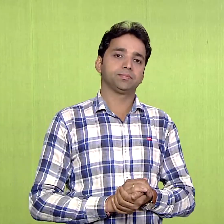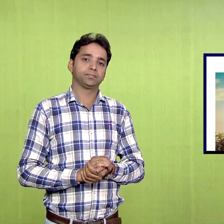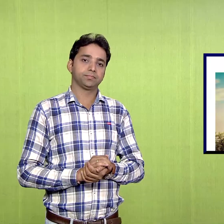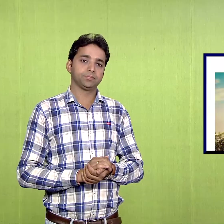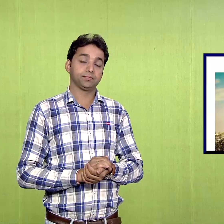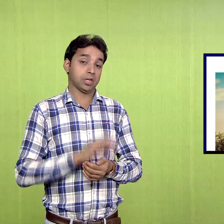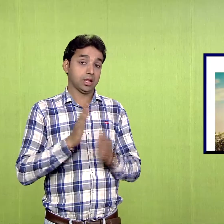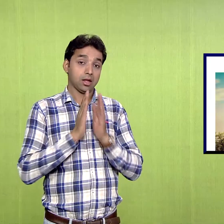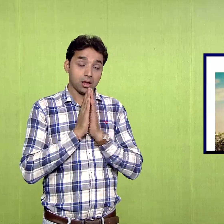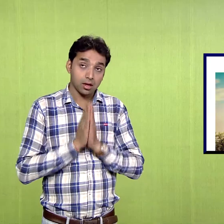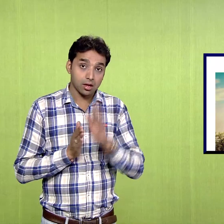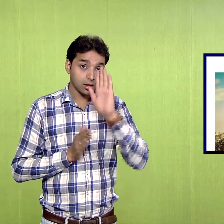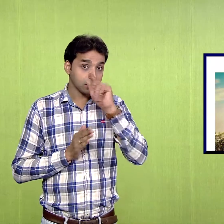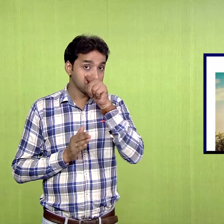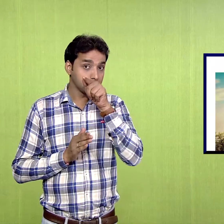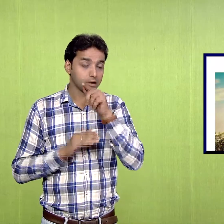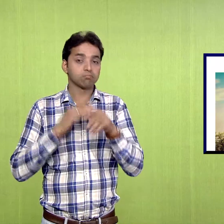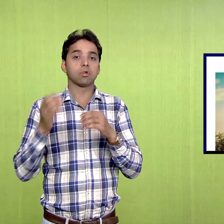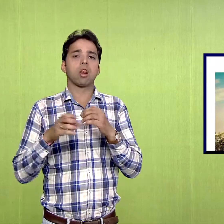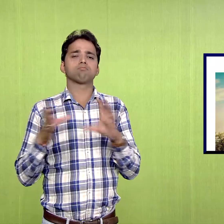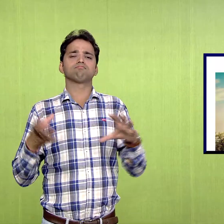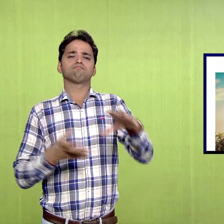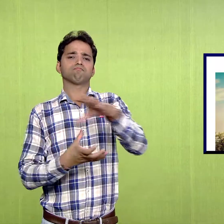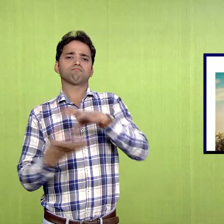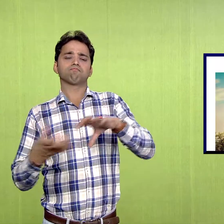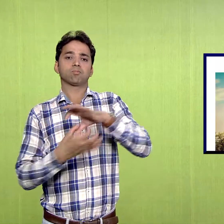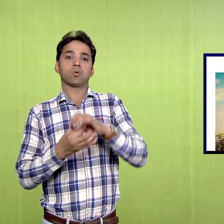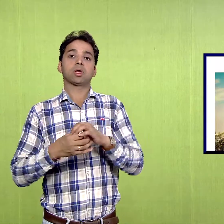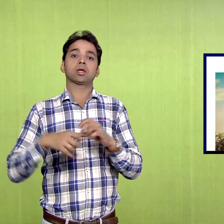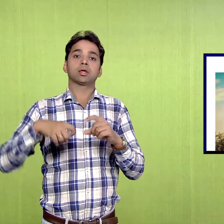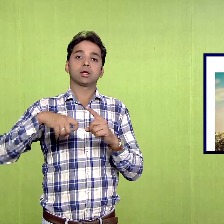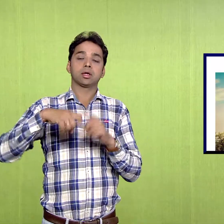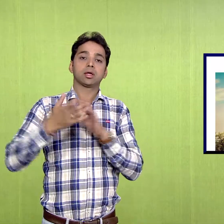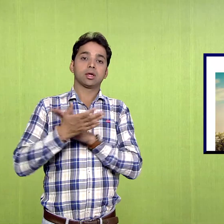The temple complex at Khajuraho